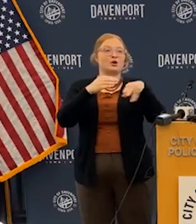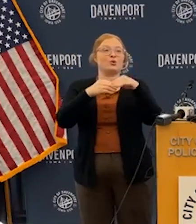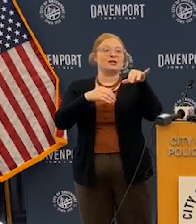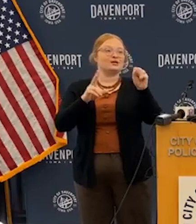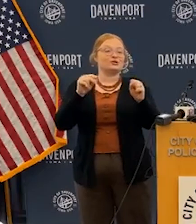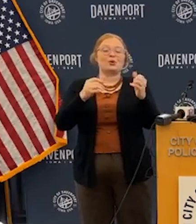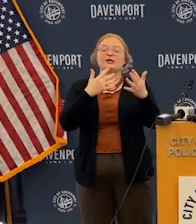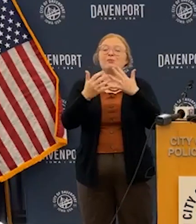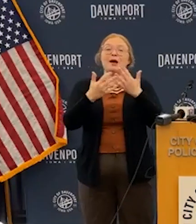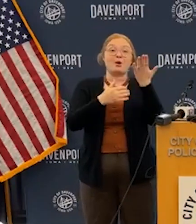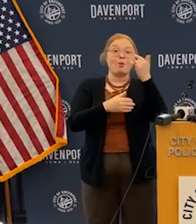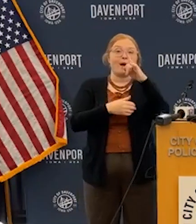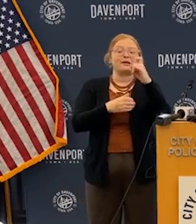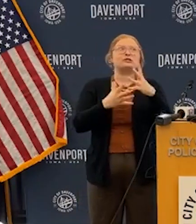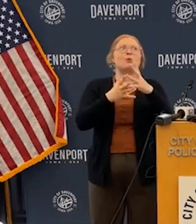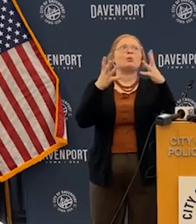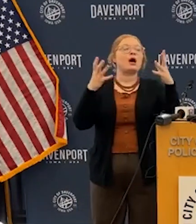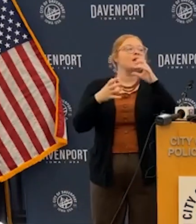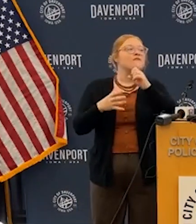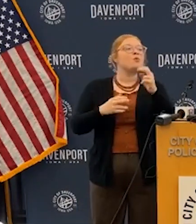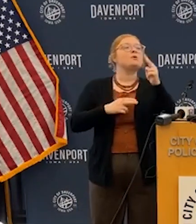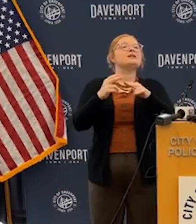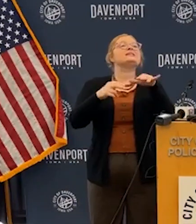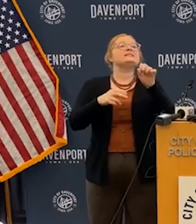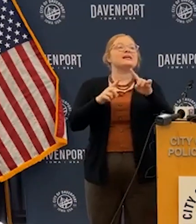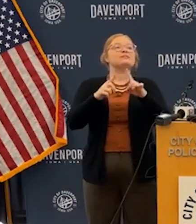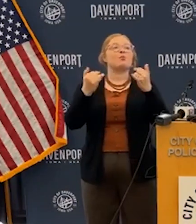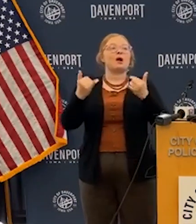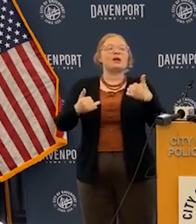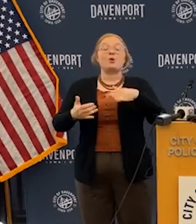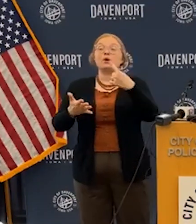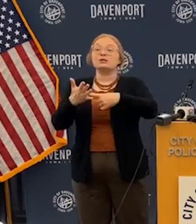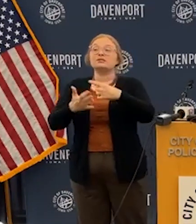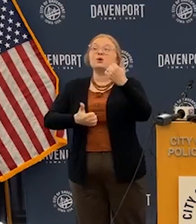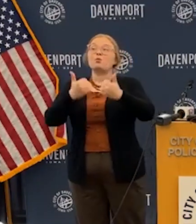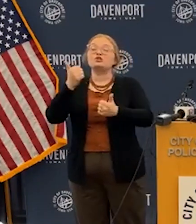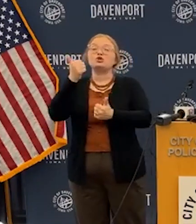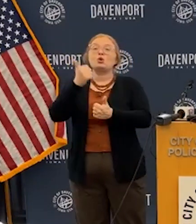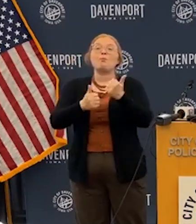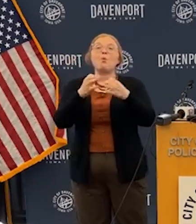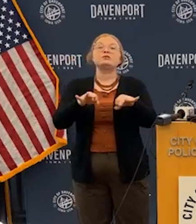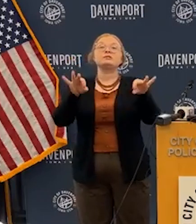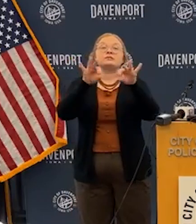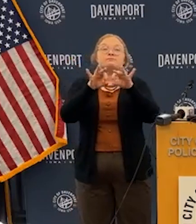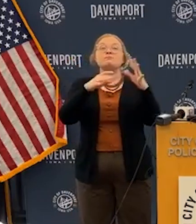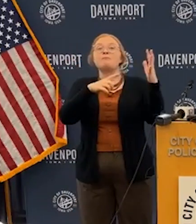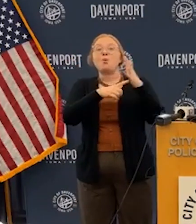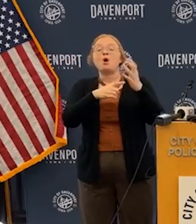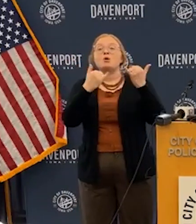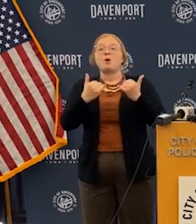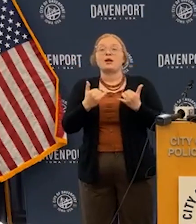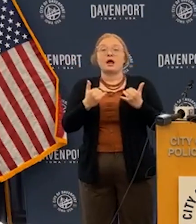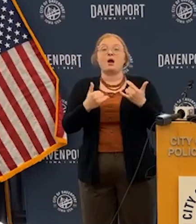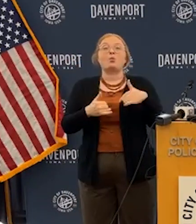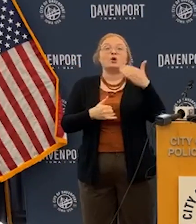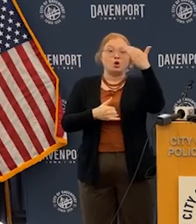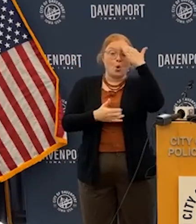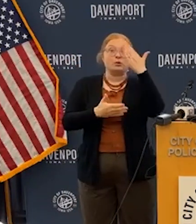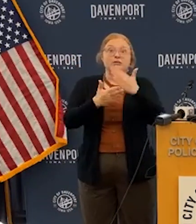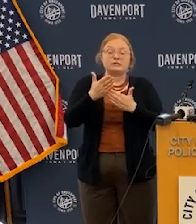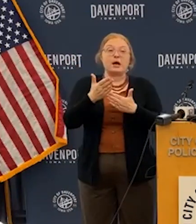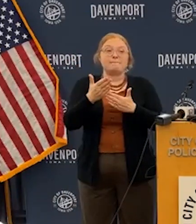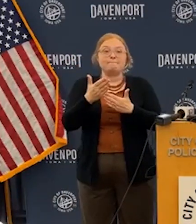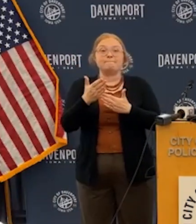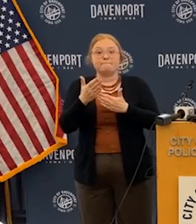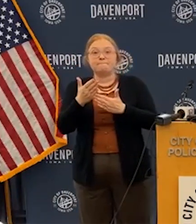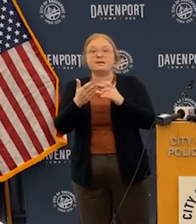we're discussing which ones we should send right back to. Obviously, we know the concerns of some. Ms. Watson. Yeah,